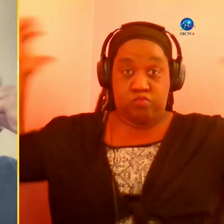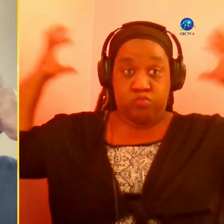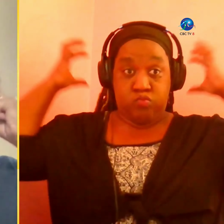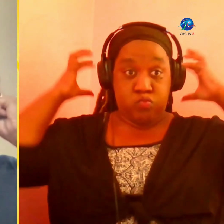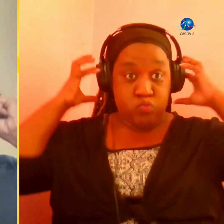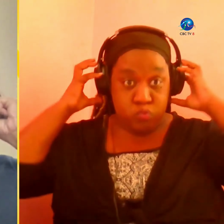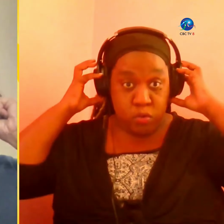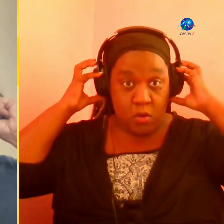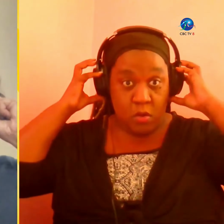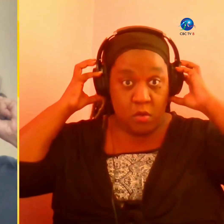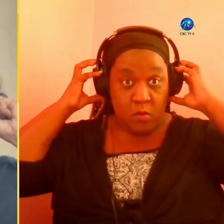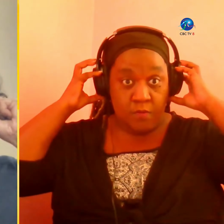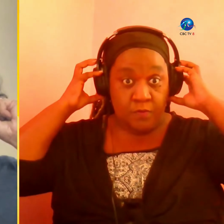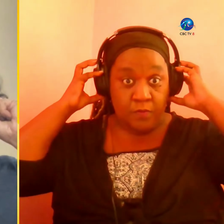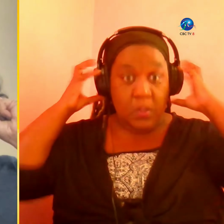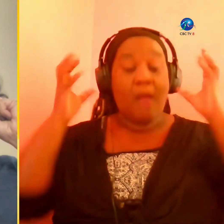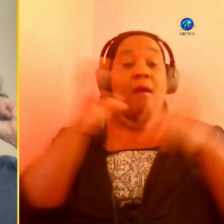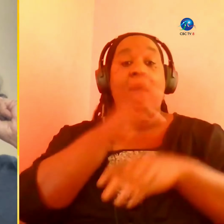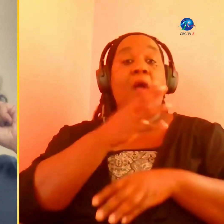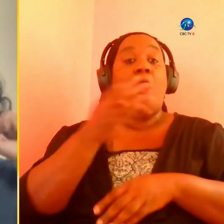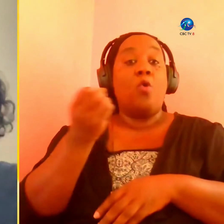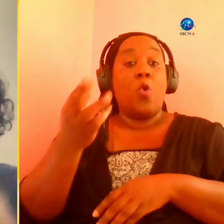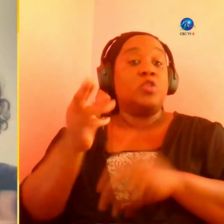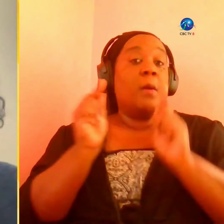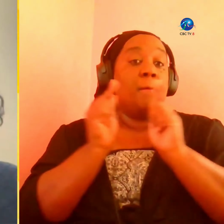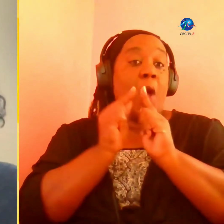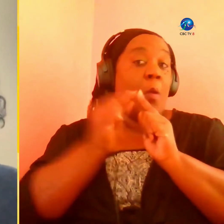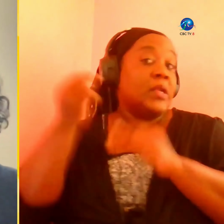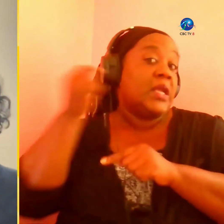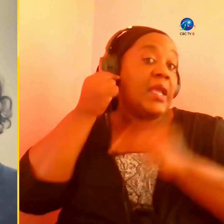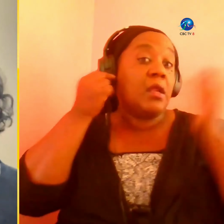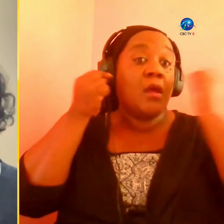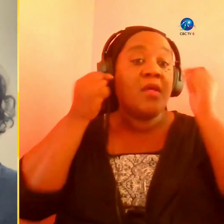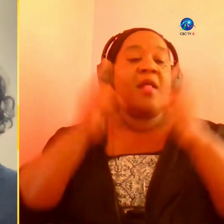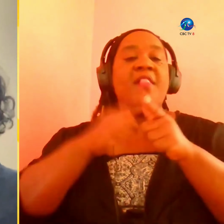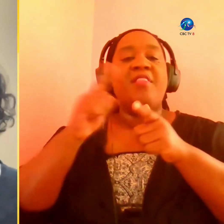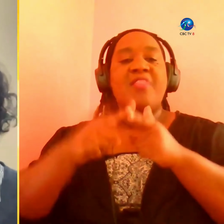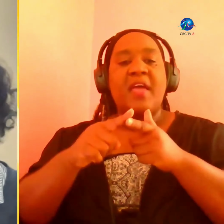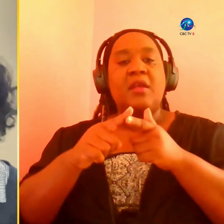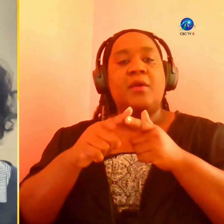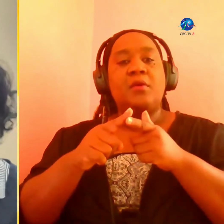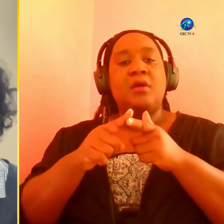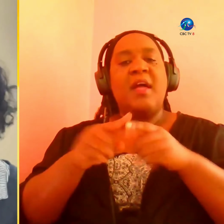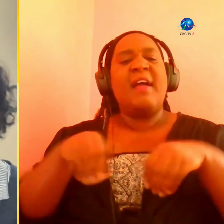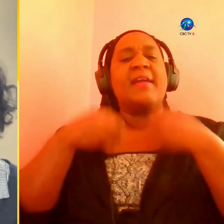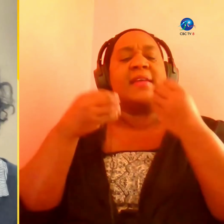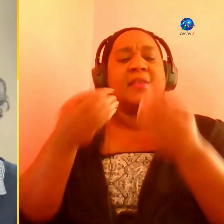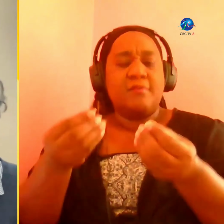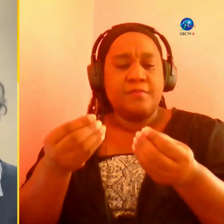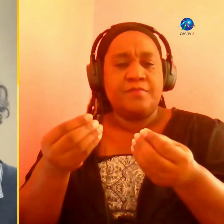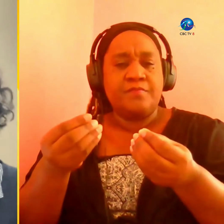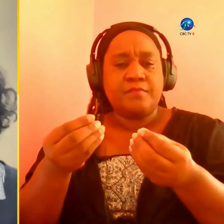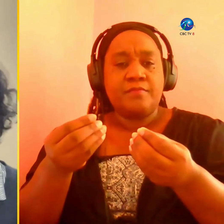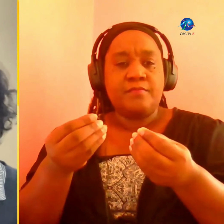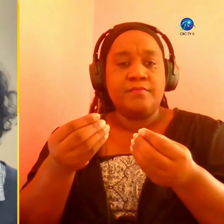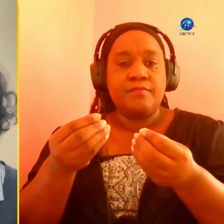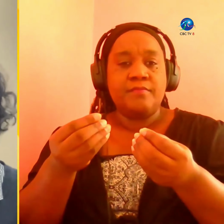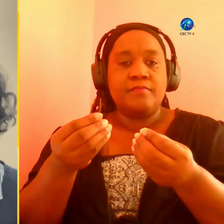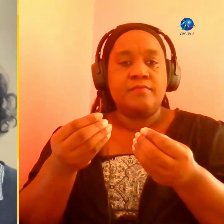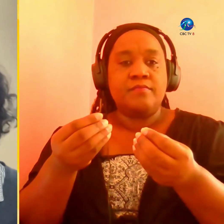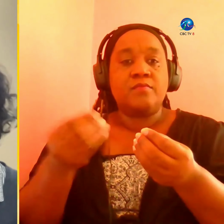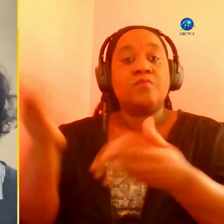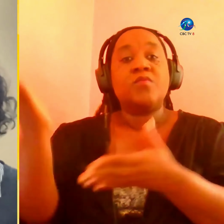ears or small ones that go in your ear. And then I'm going to be presenting some very, some, some, um, very